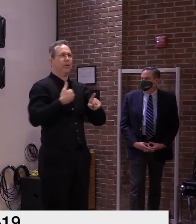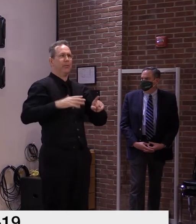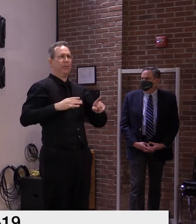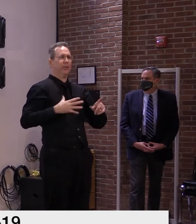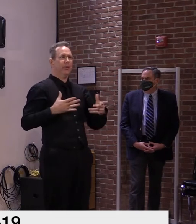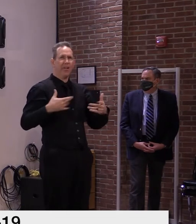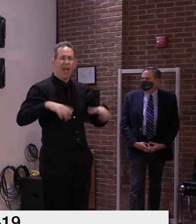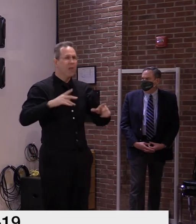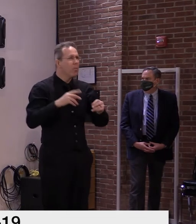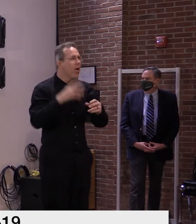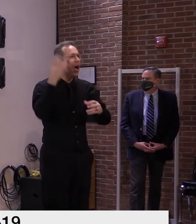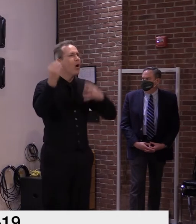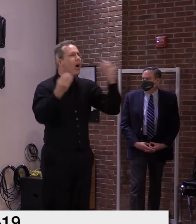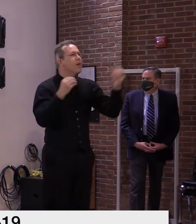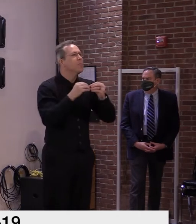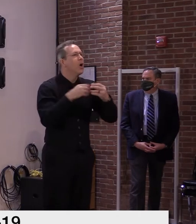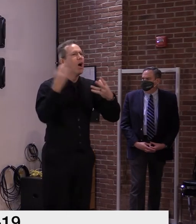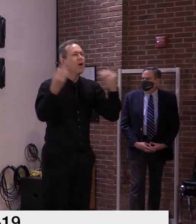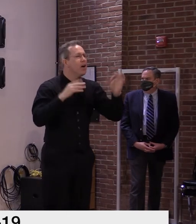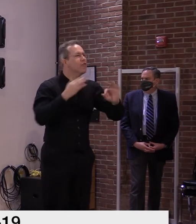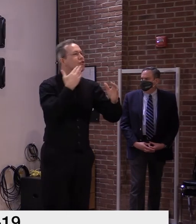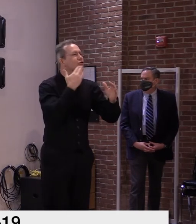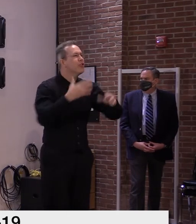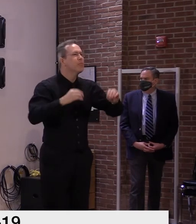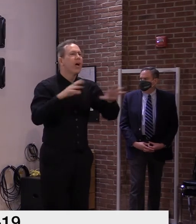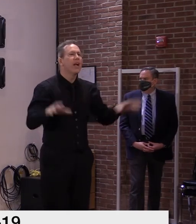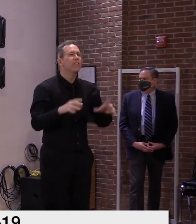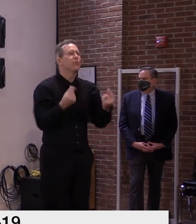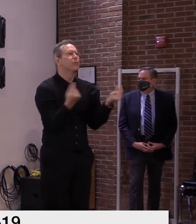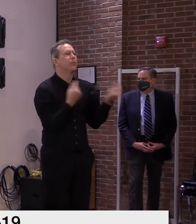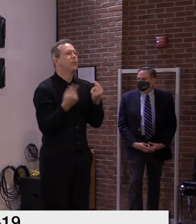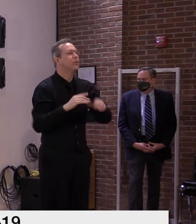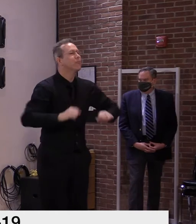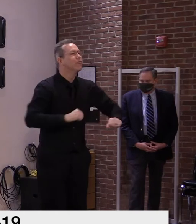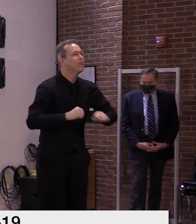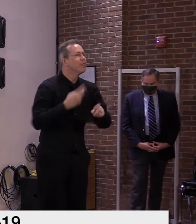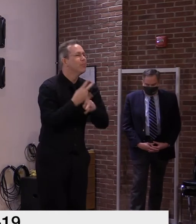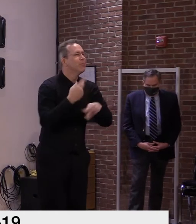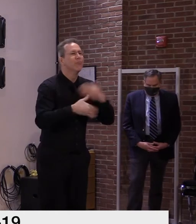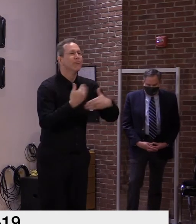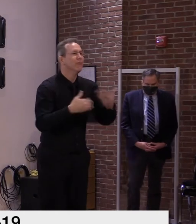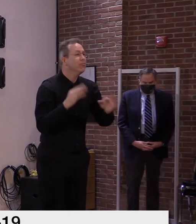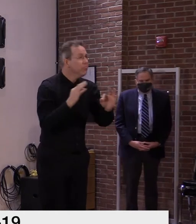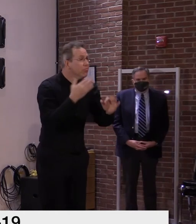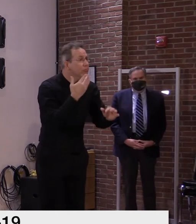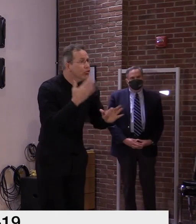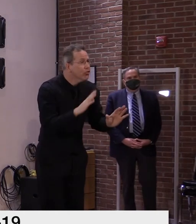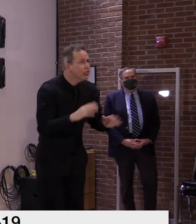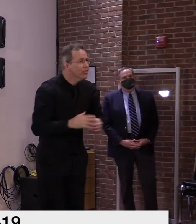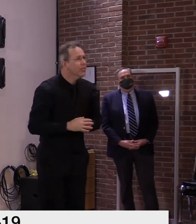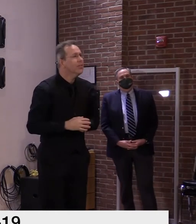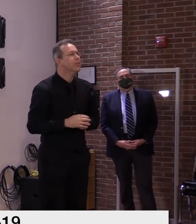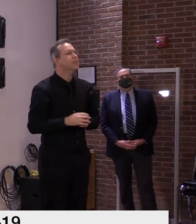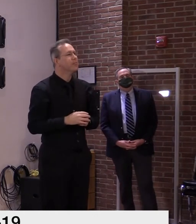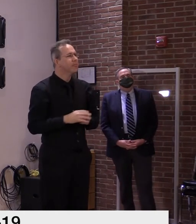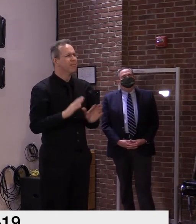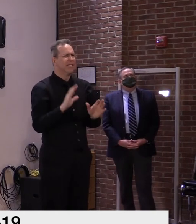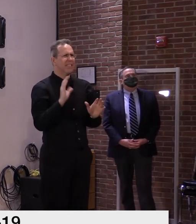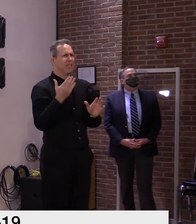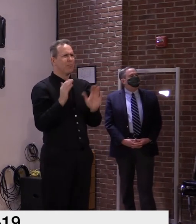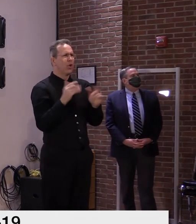outdoors environment and feeling less restricted during those times as compared with, you